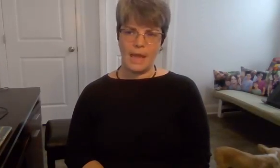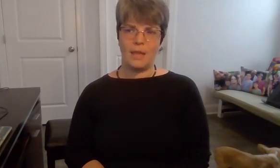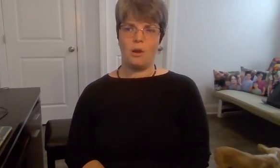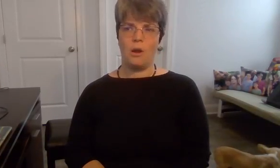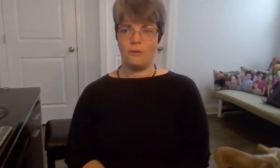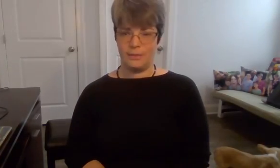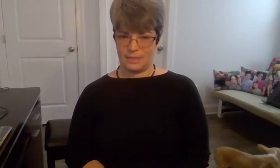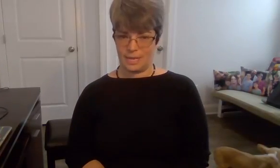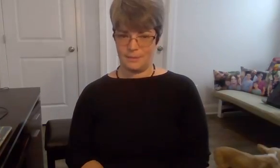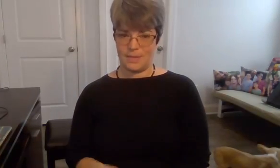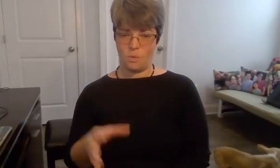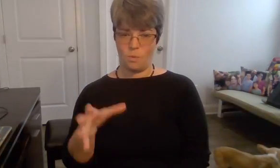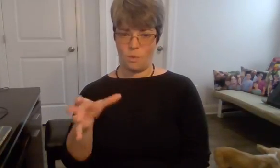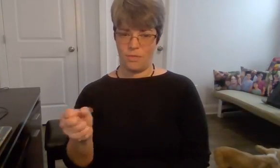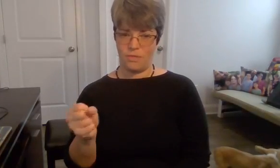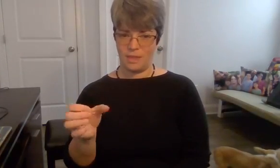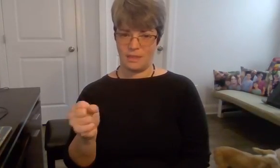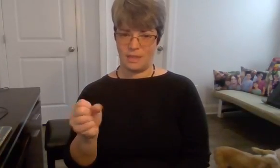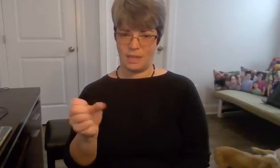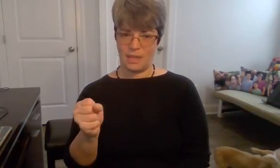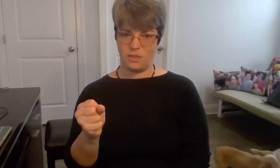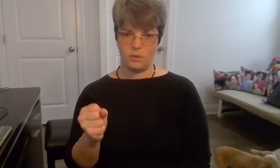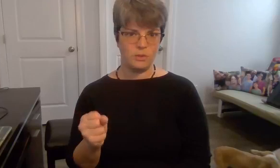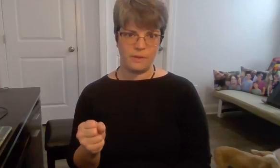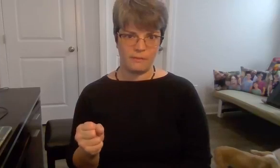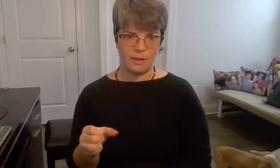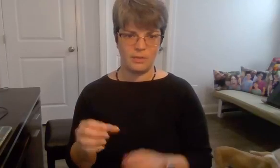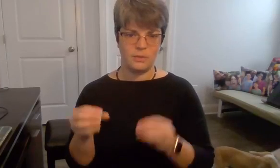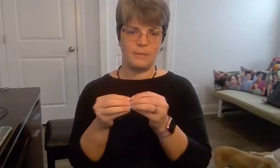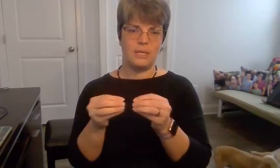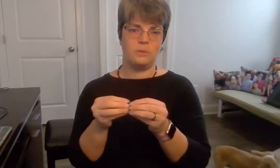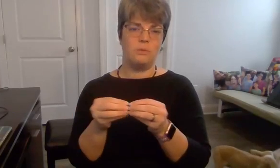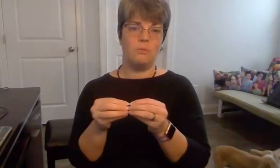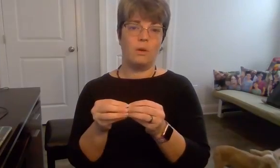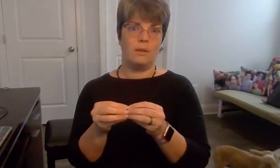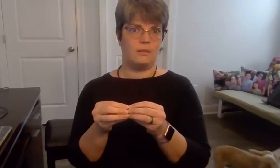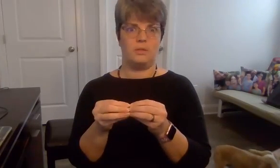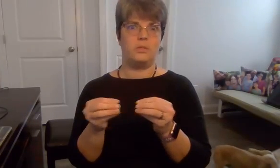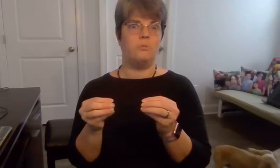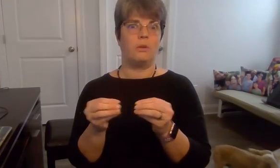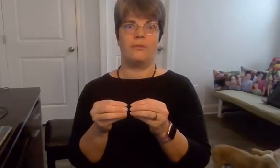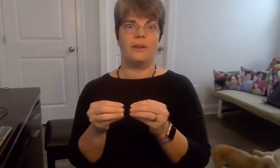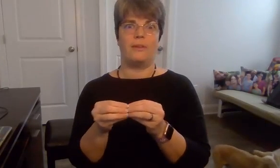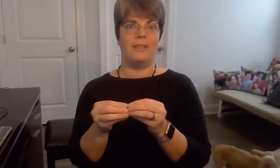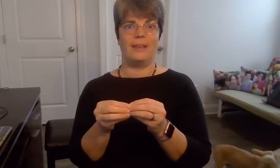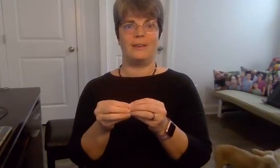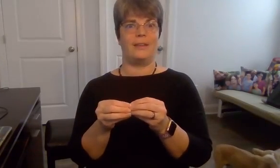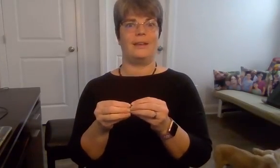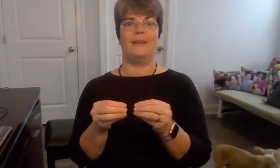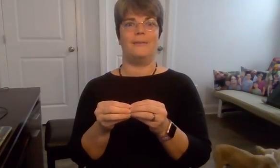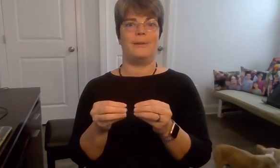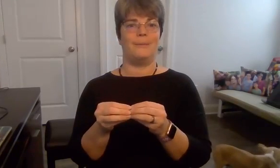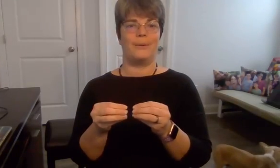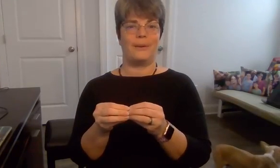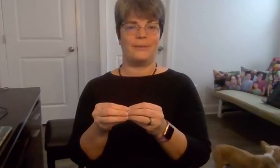then oftentimes that one thing that they get, they'll use for everything. So some kids will do more and they'll just do more for everything. And you're like, I don't know what you want more of, kid.